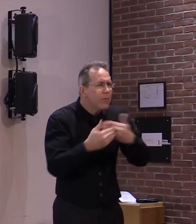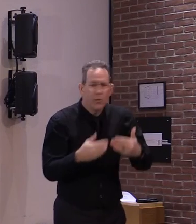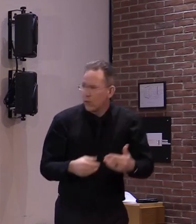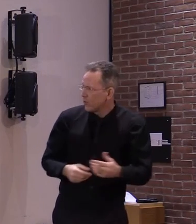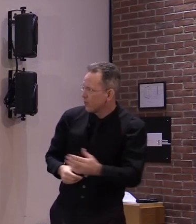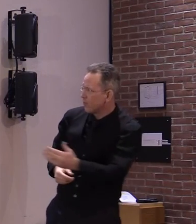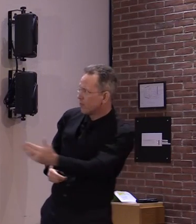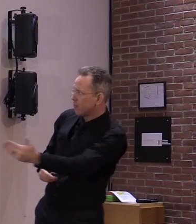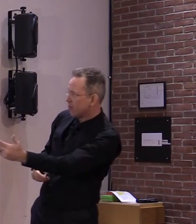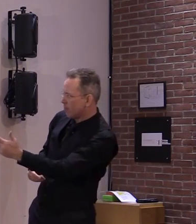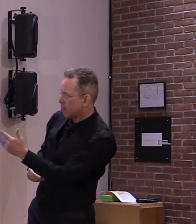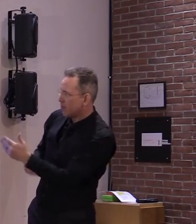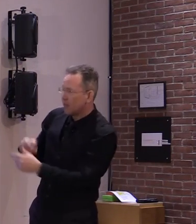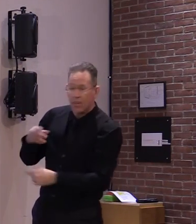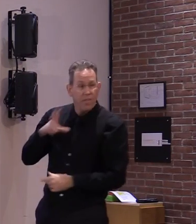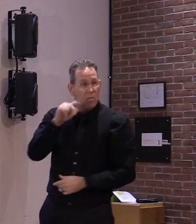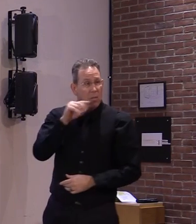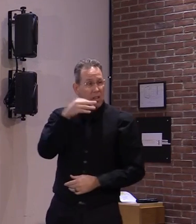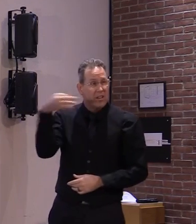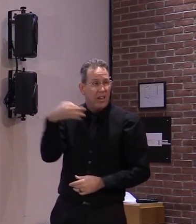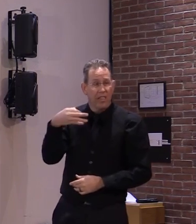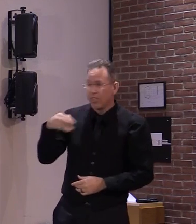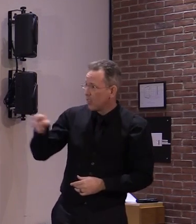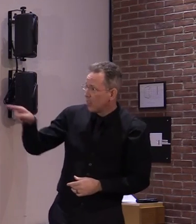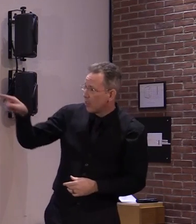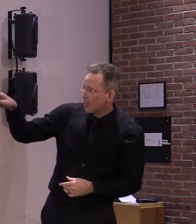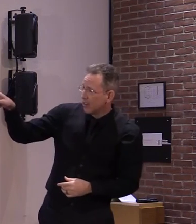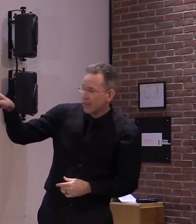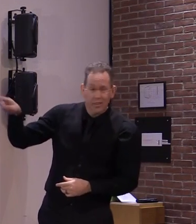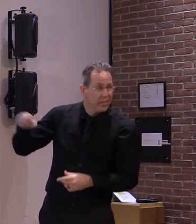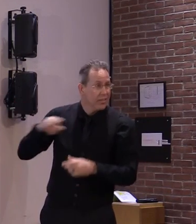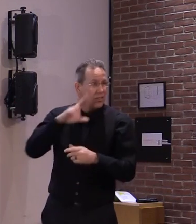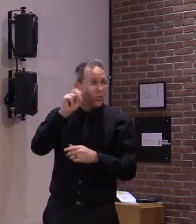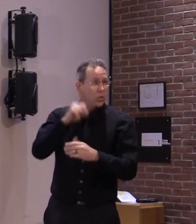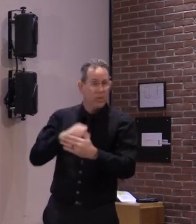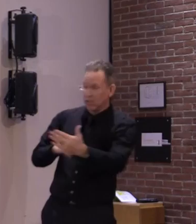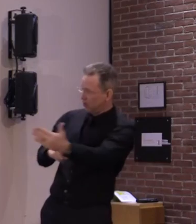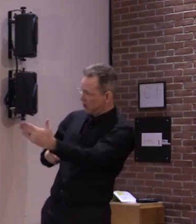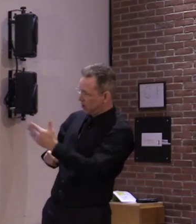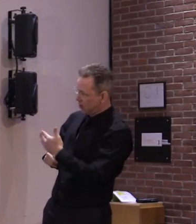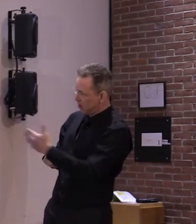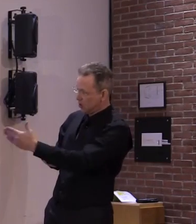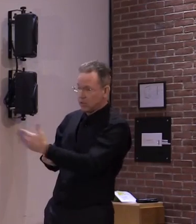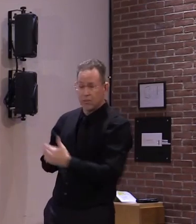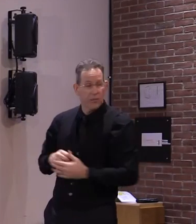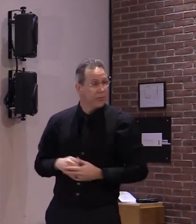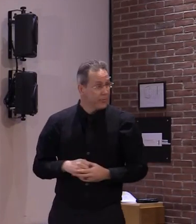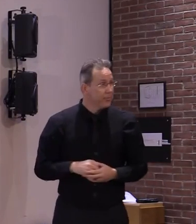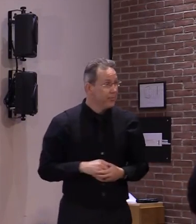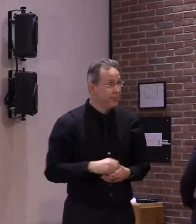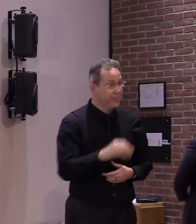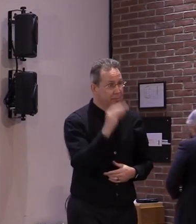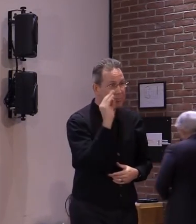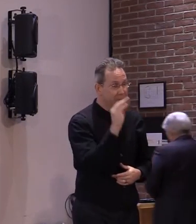now ranking 9th nationally. And at this time, I'll turn it over to Dr. Levine.